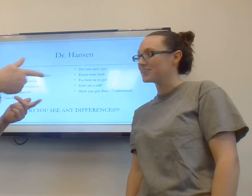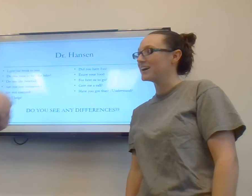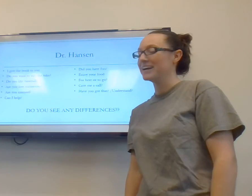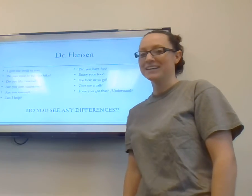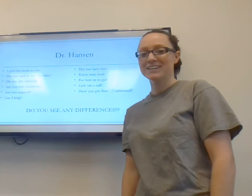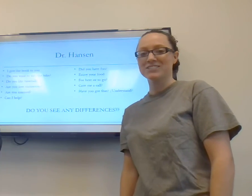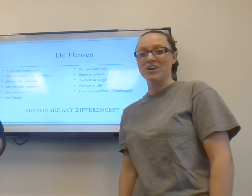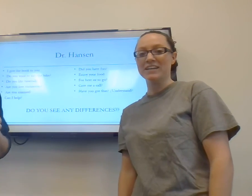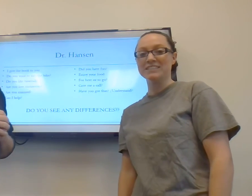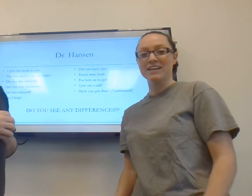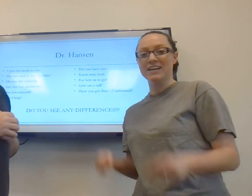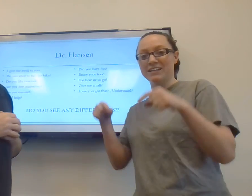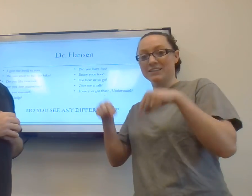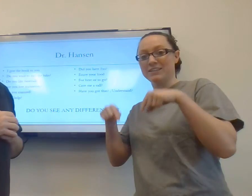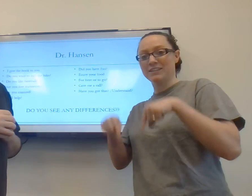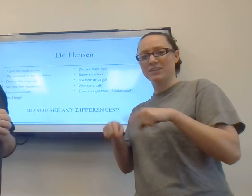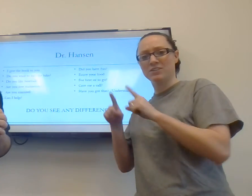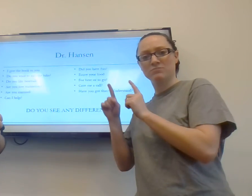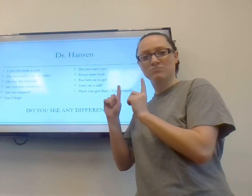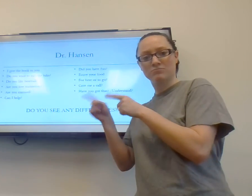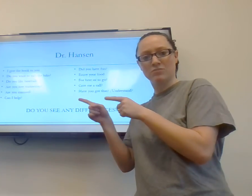Okay, so I'd say,